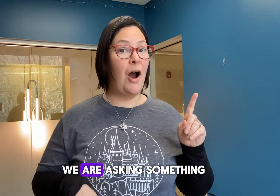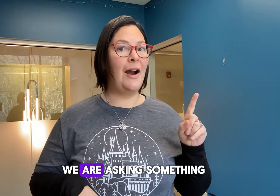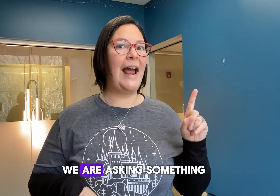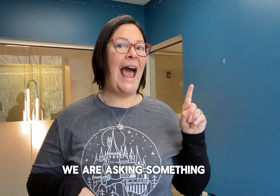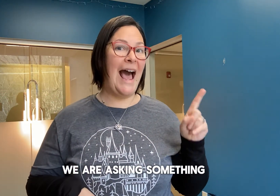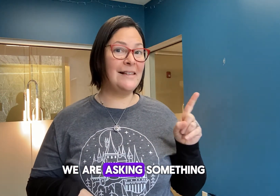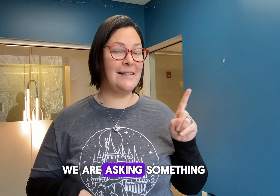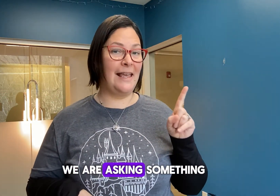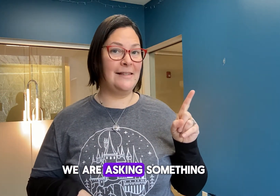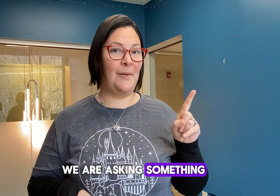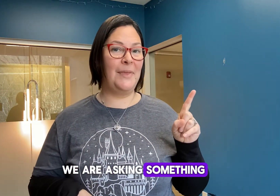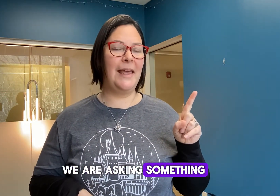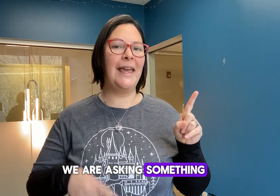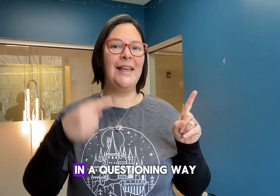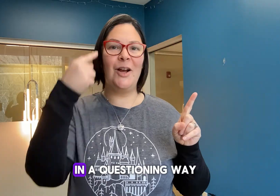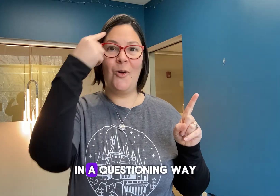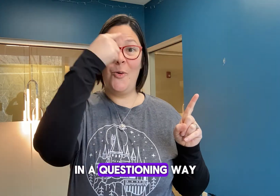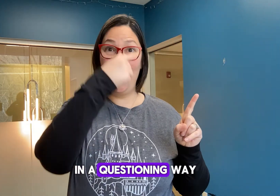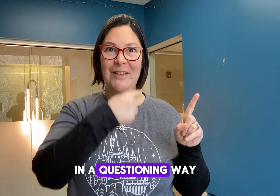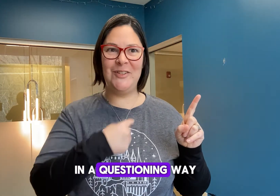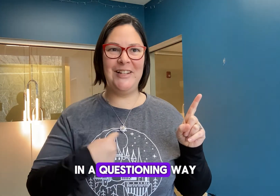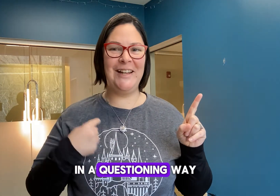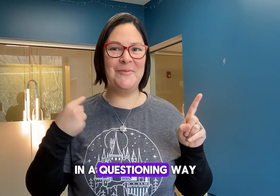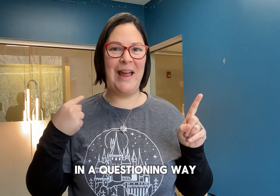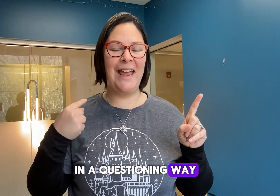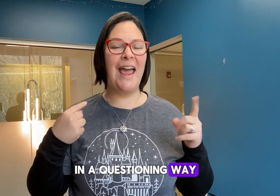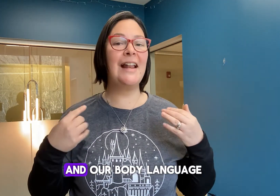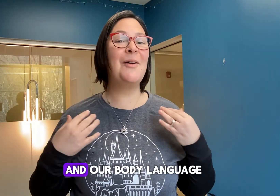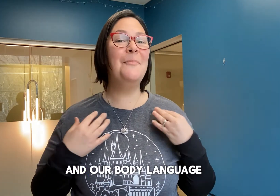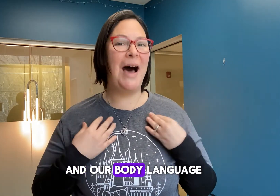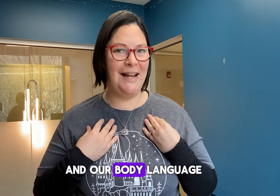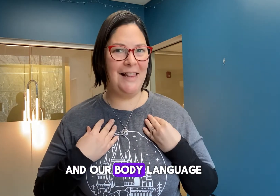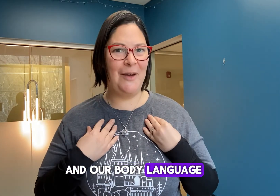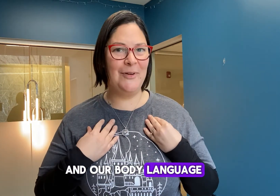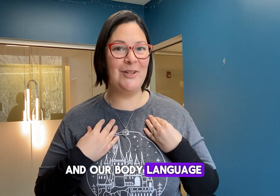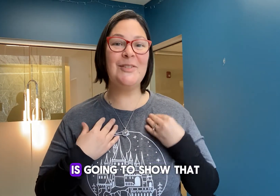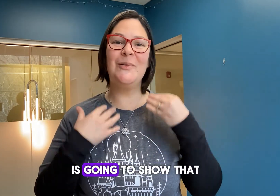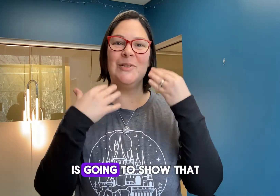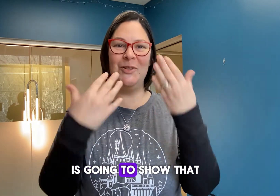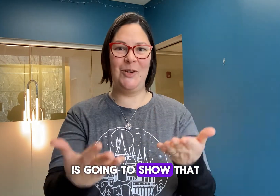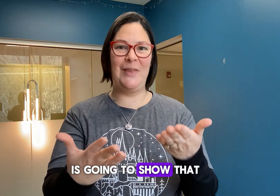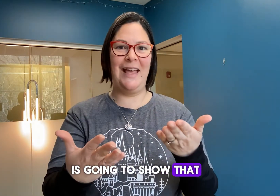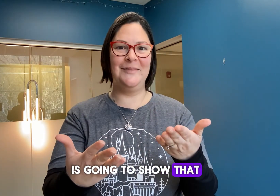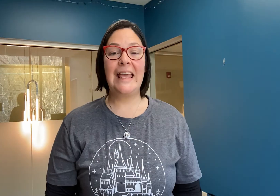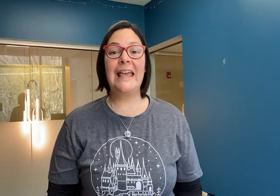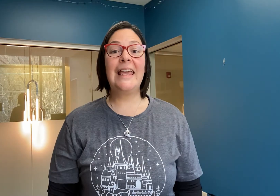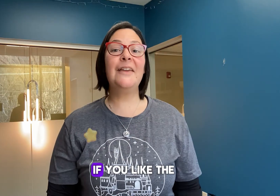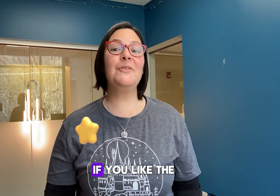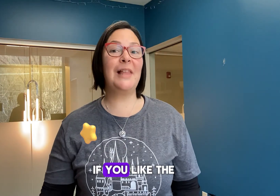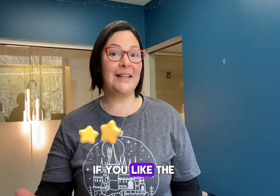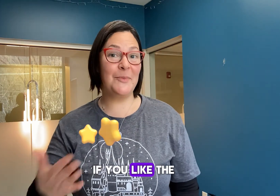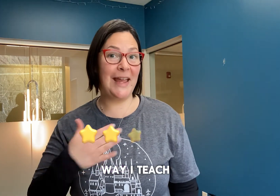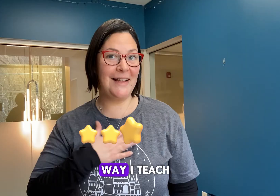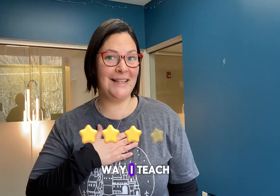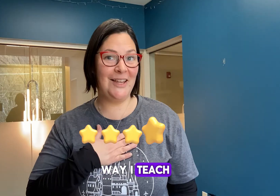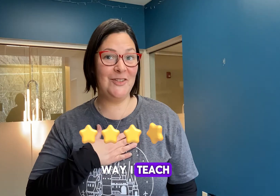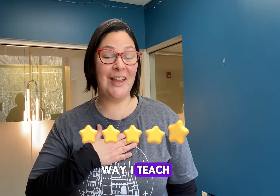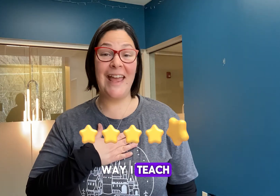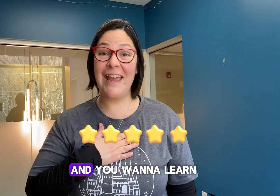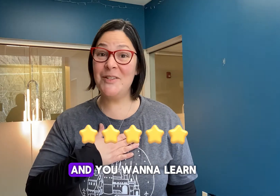are asking something in a questioning way, and our body language is going to show that. If you like the way I teach and you want